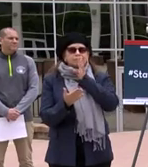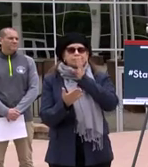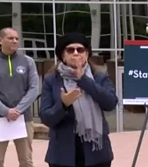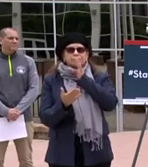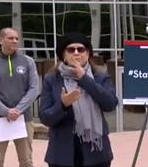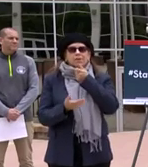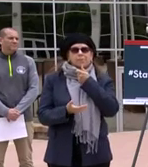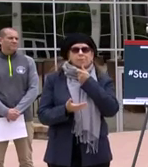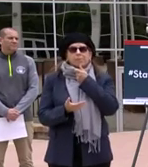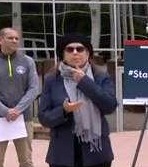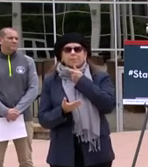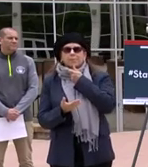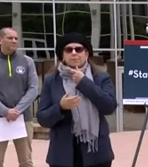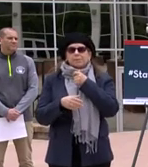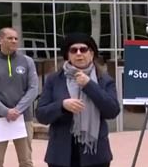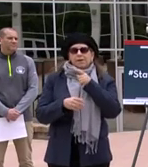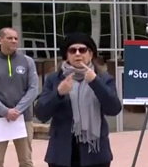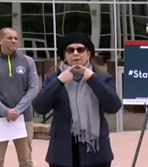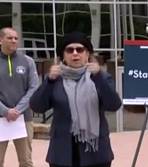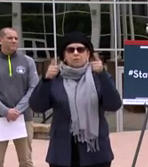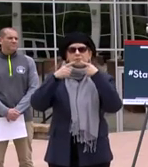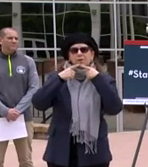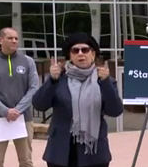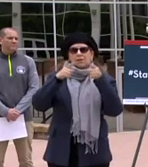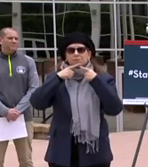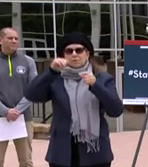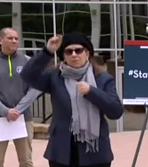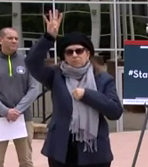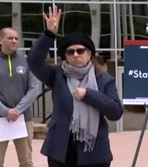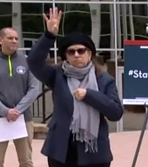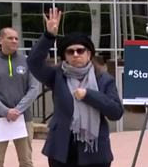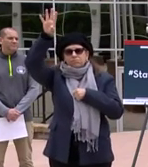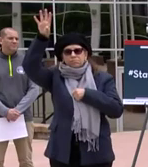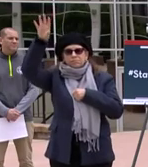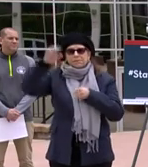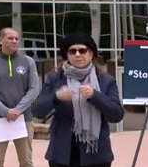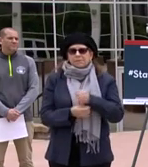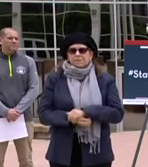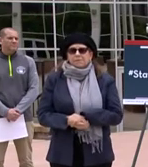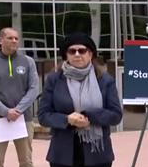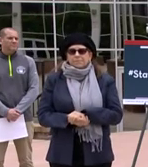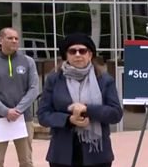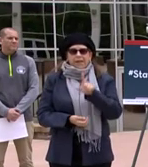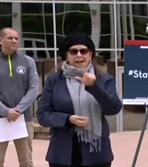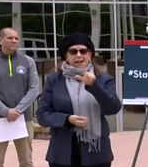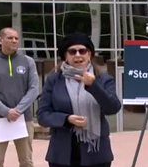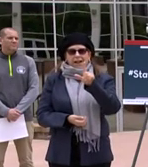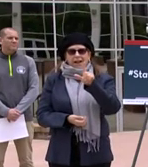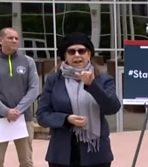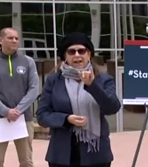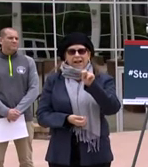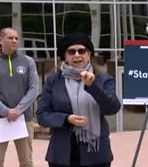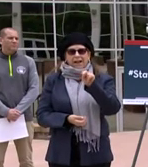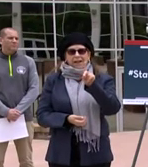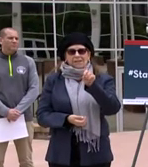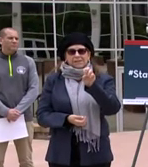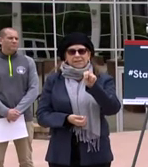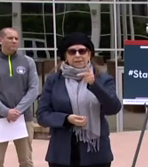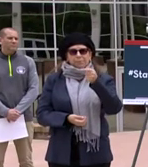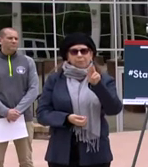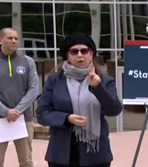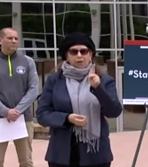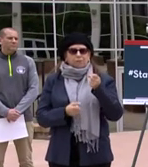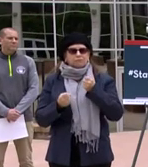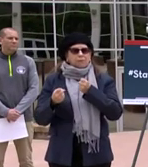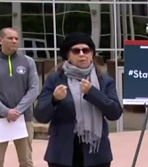this morning with that script, and it's urging people and reminding them of that they need to stay at